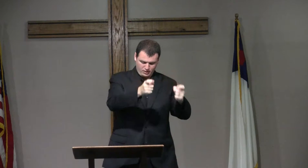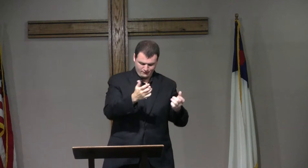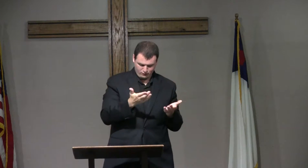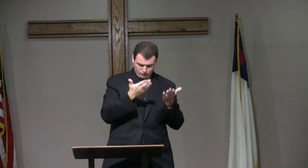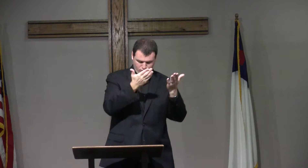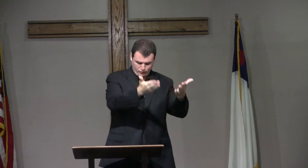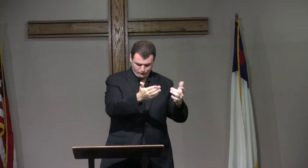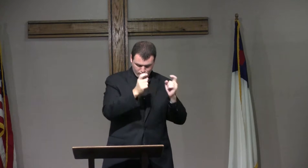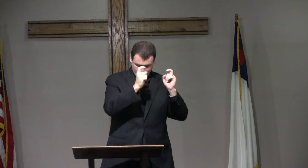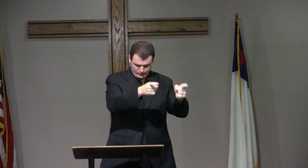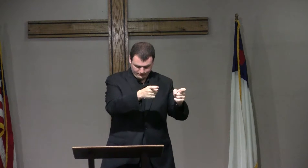gift.